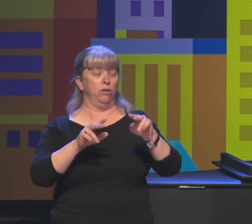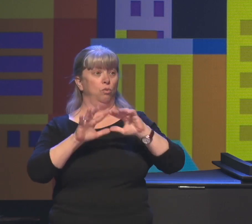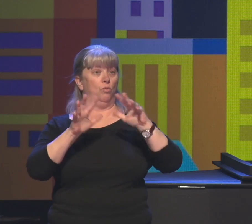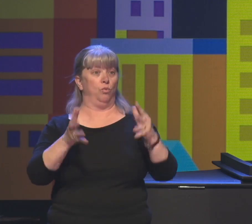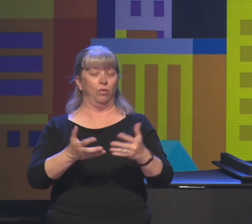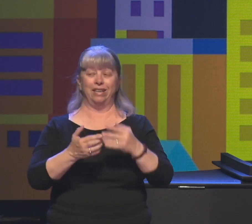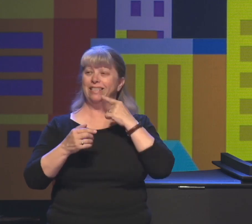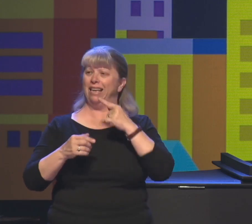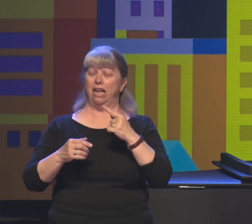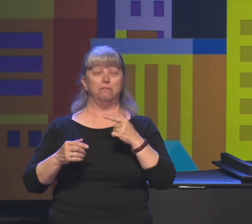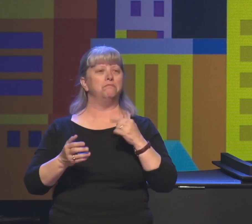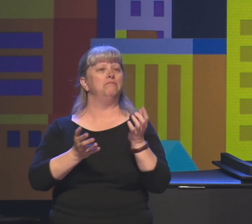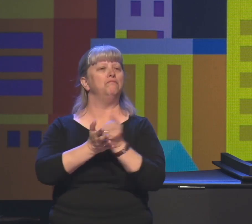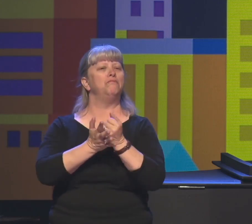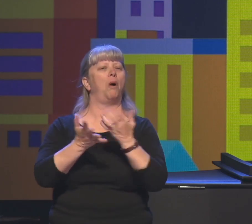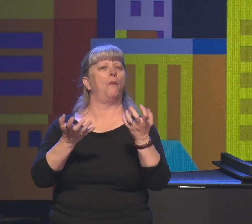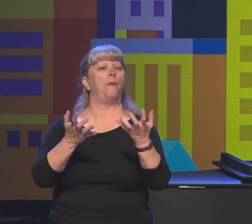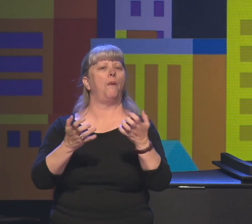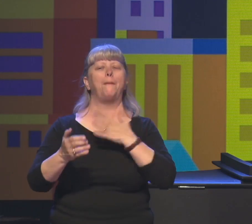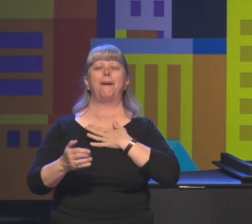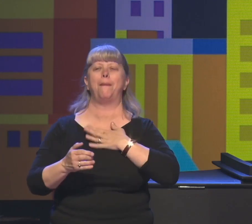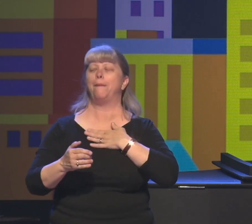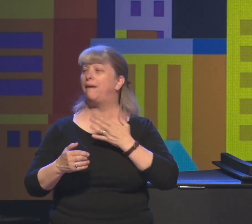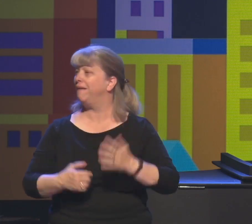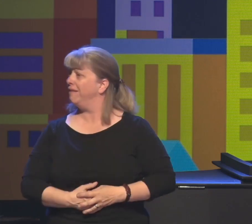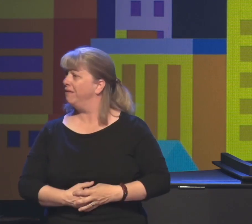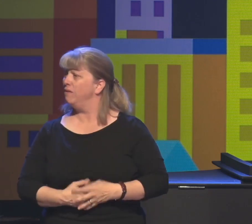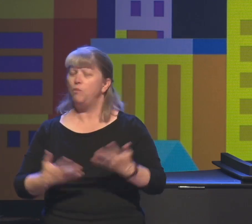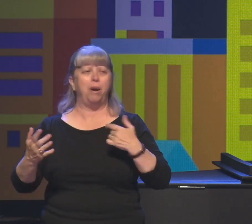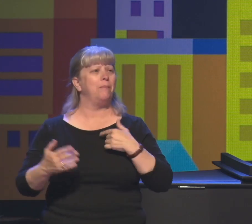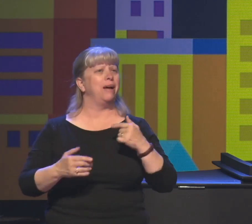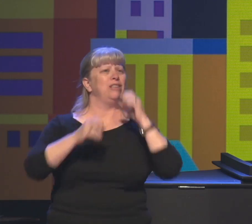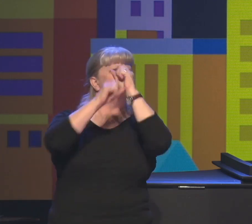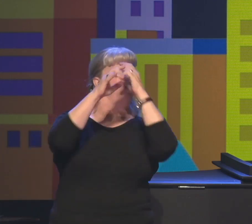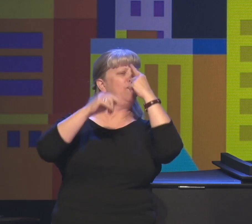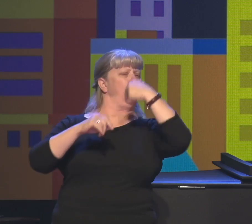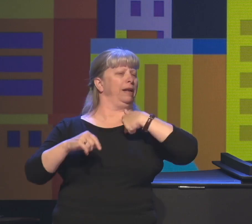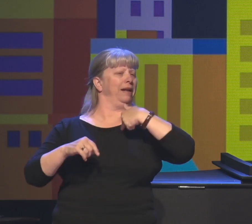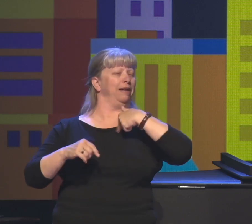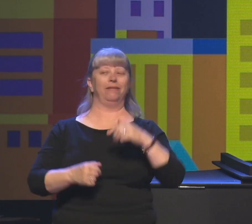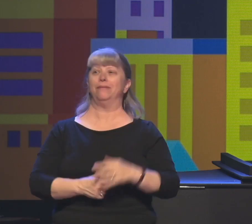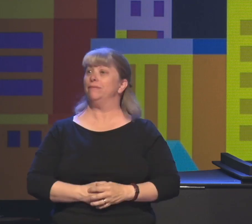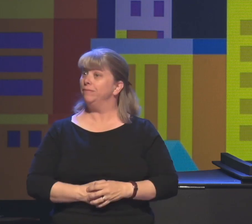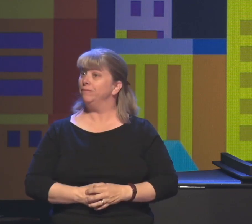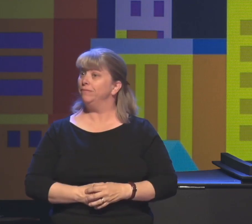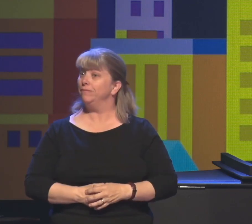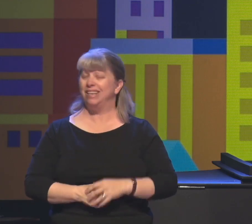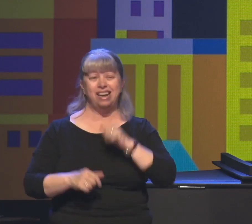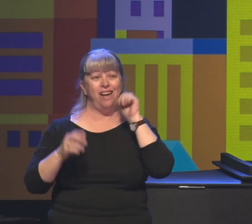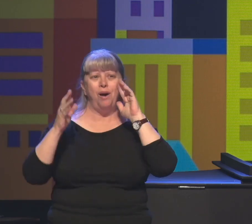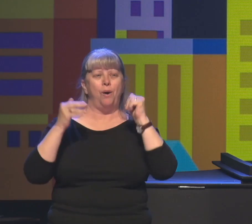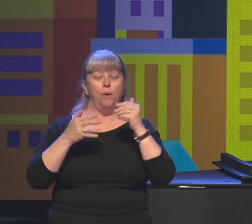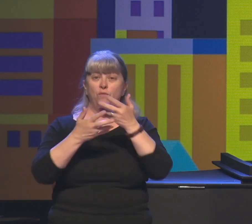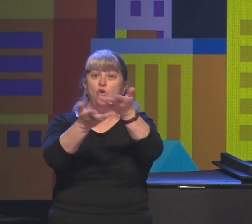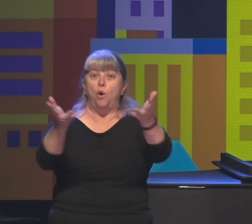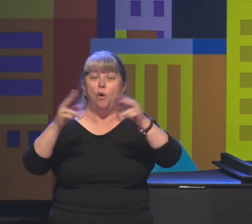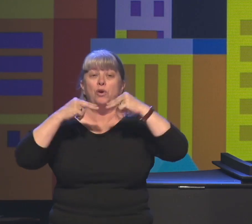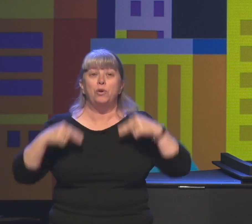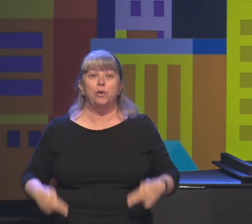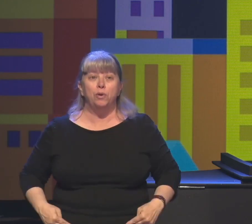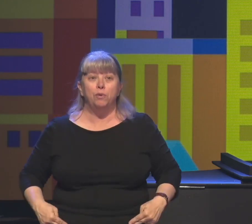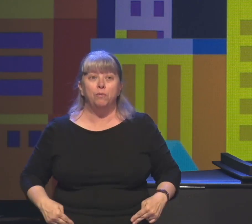that says, what do I want? My desires. What are my dreams for me? Right? It's not the hope for all humanity. It's the